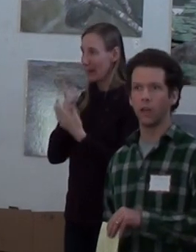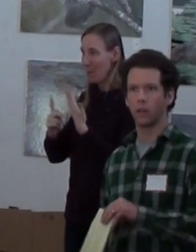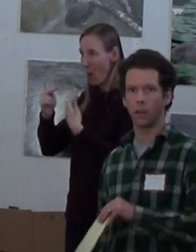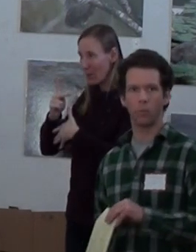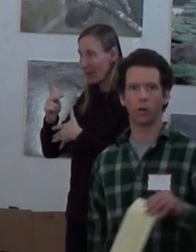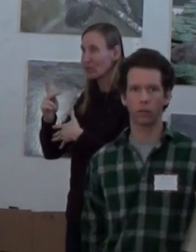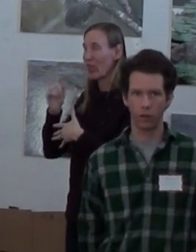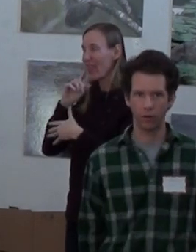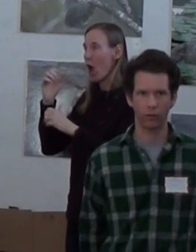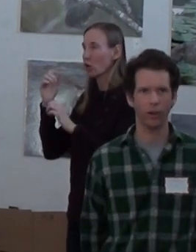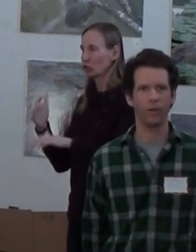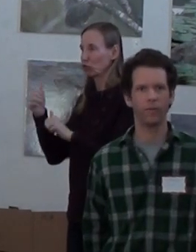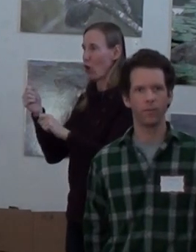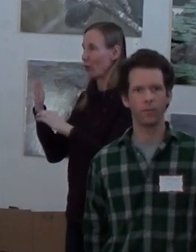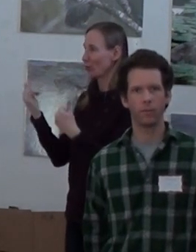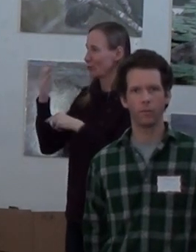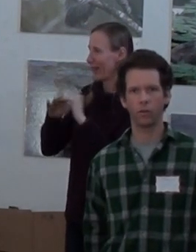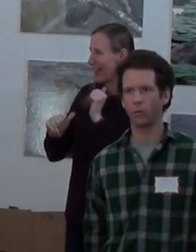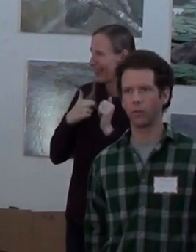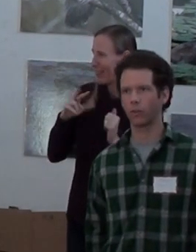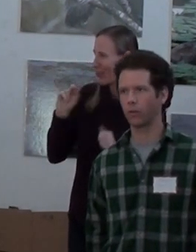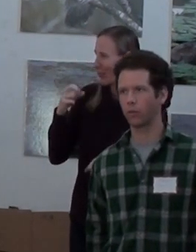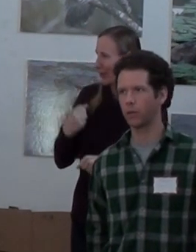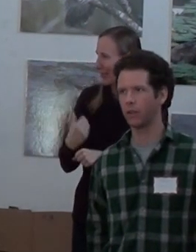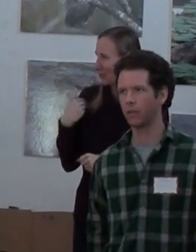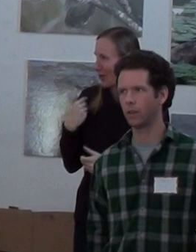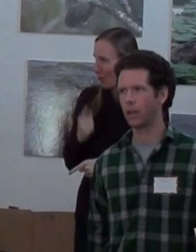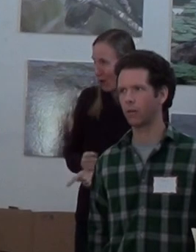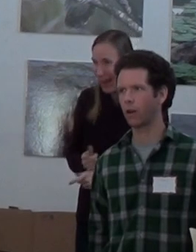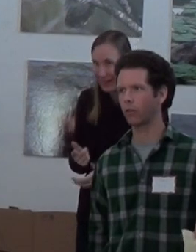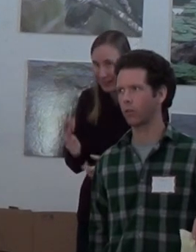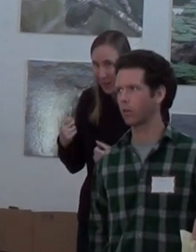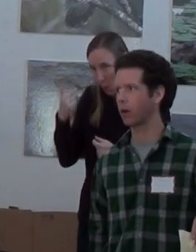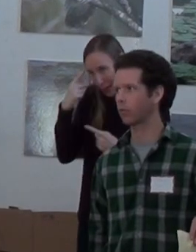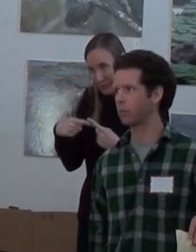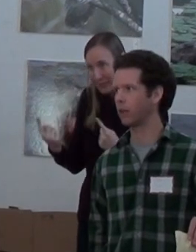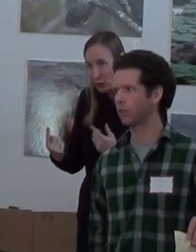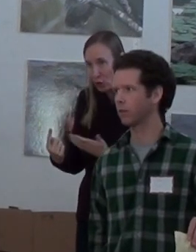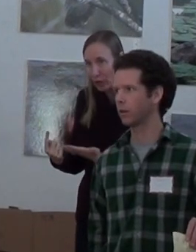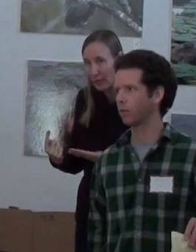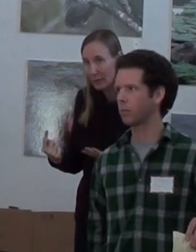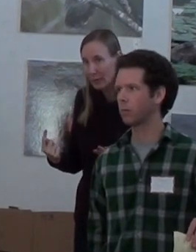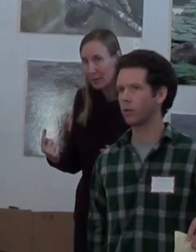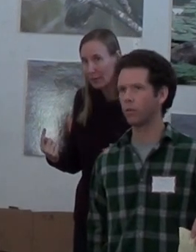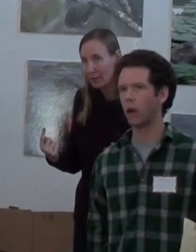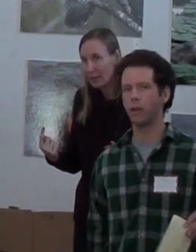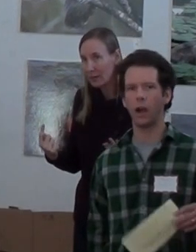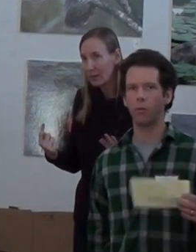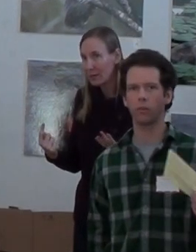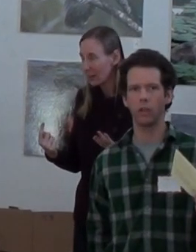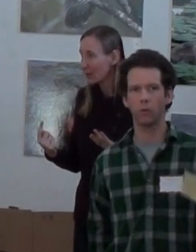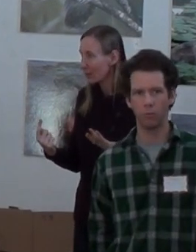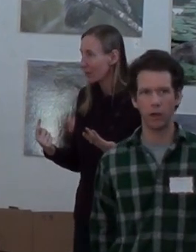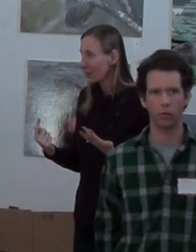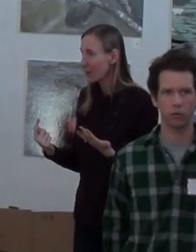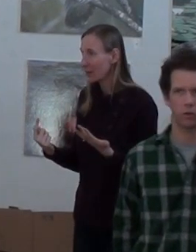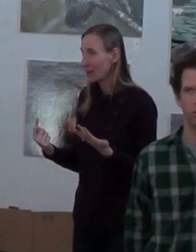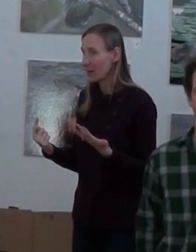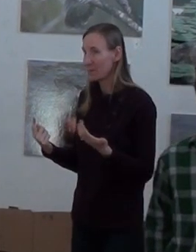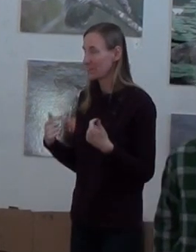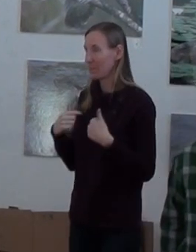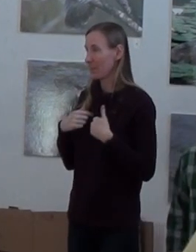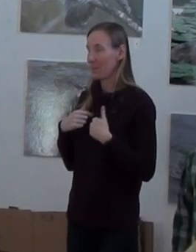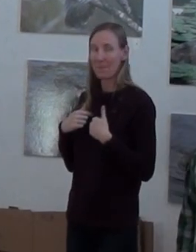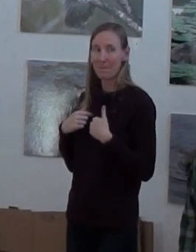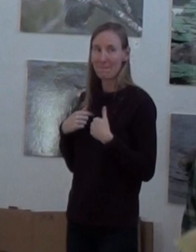today than they were 30 years ago. Does anyone disagree with me in regards to mites? Remember, I wasn't here when mites were